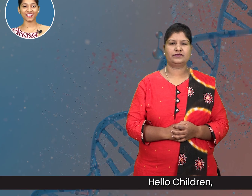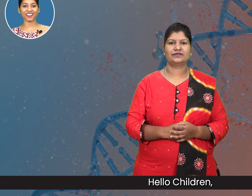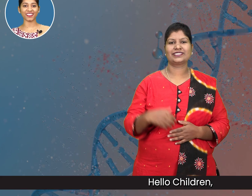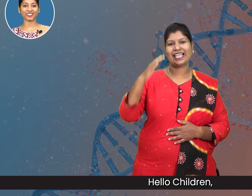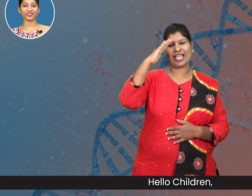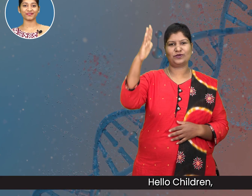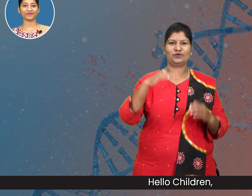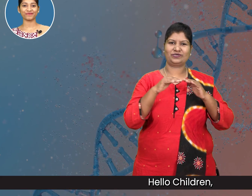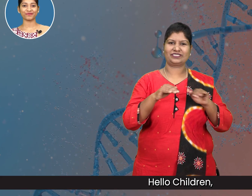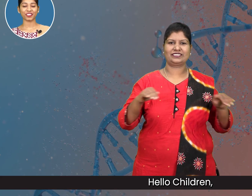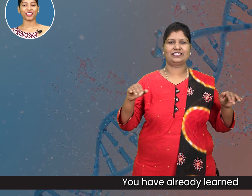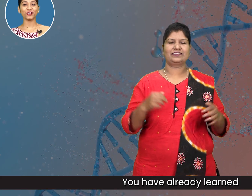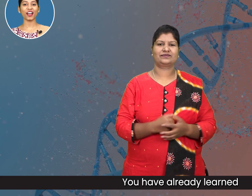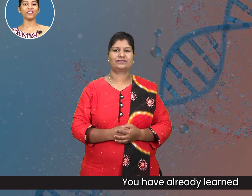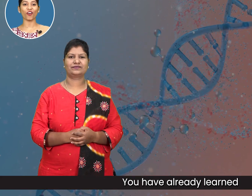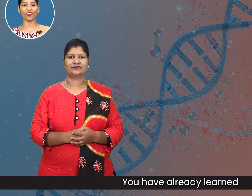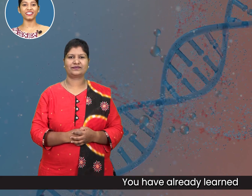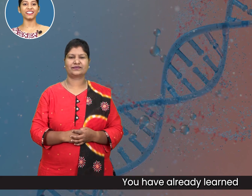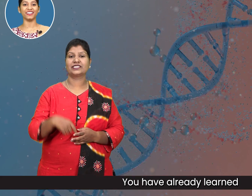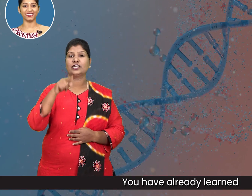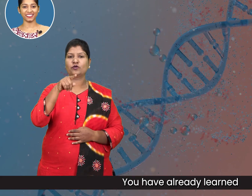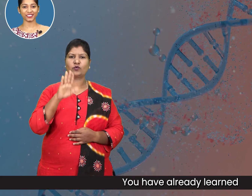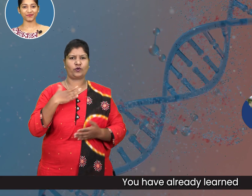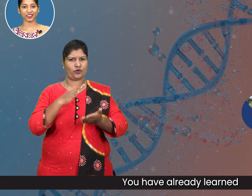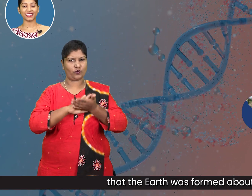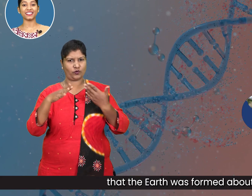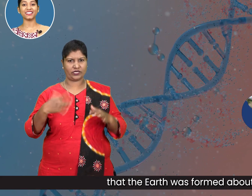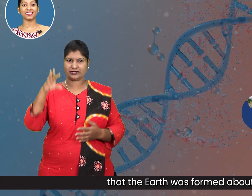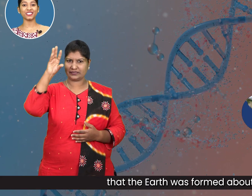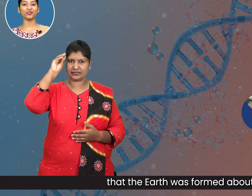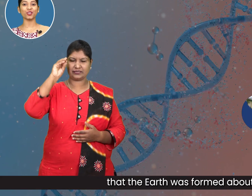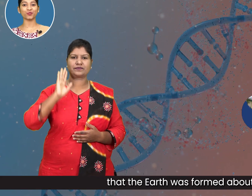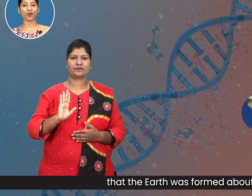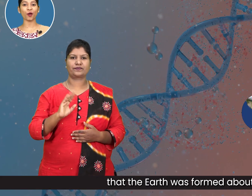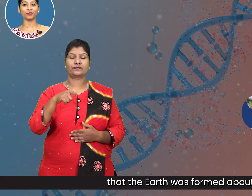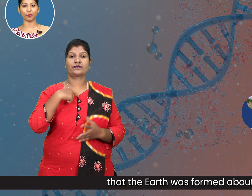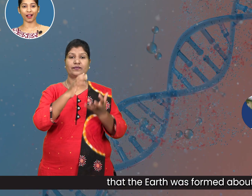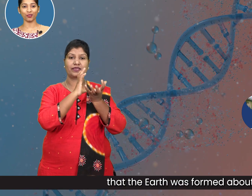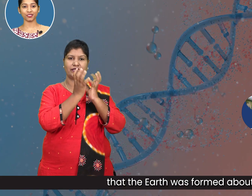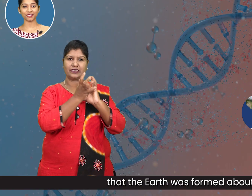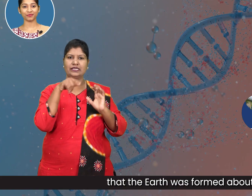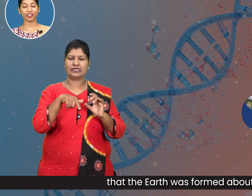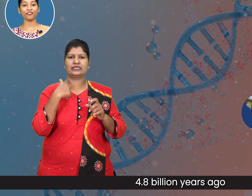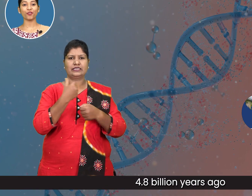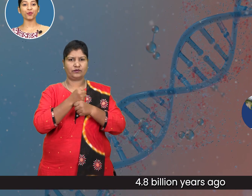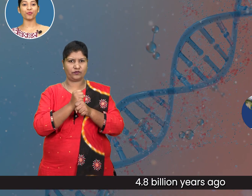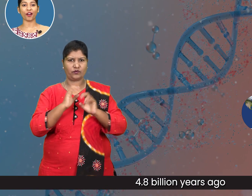Hello children! You have already learned that the earth was formed